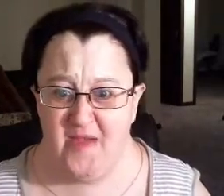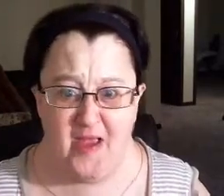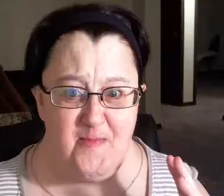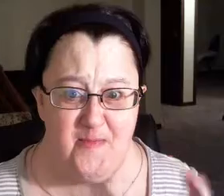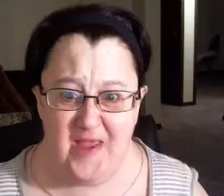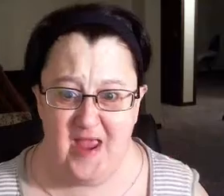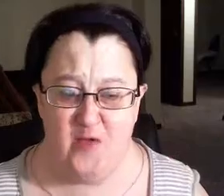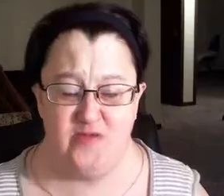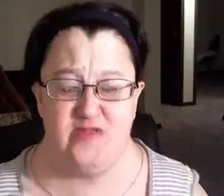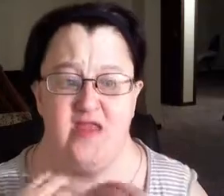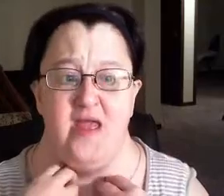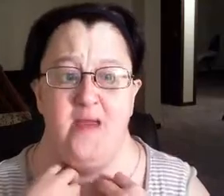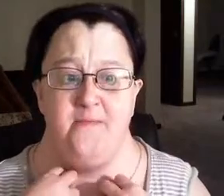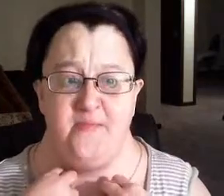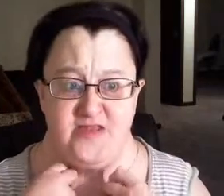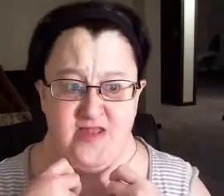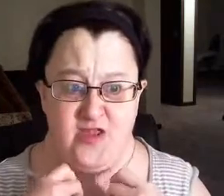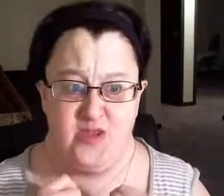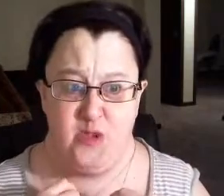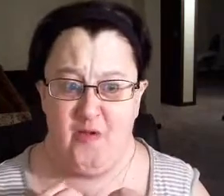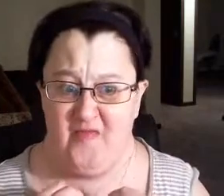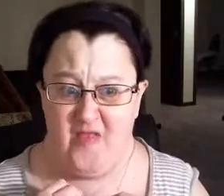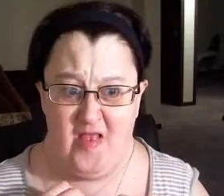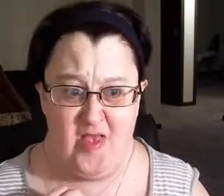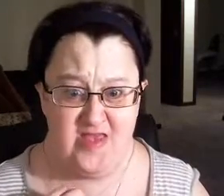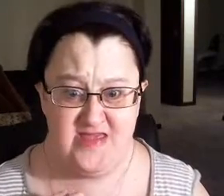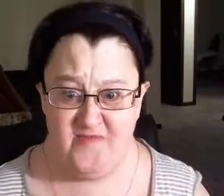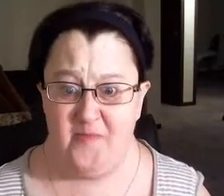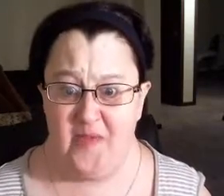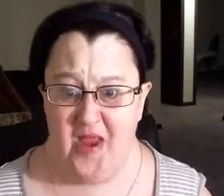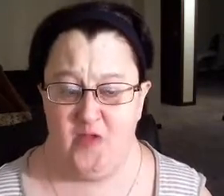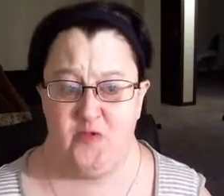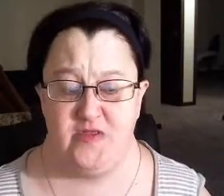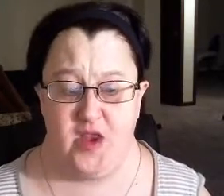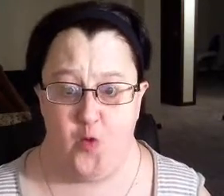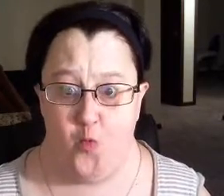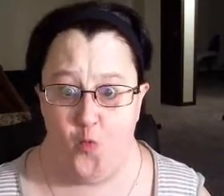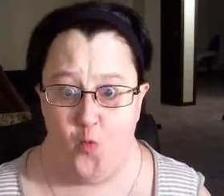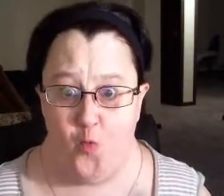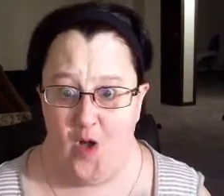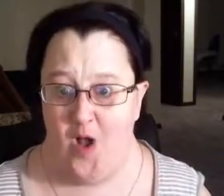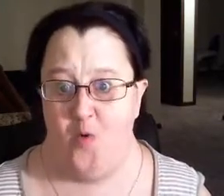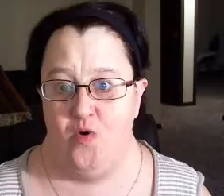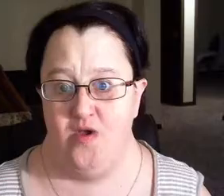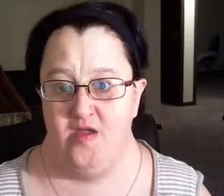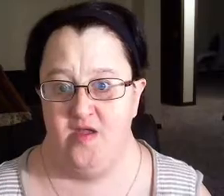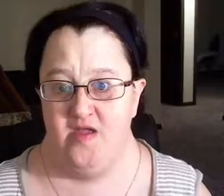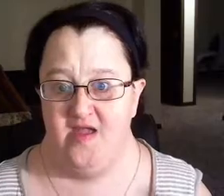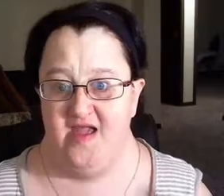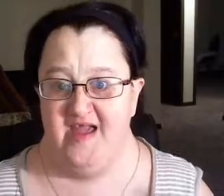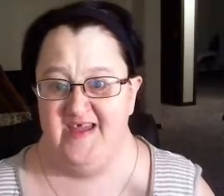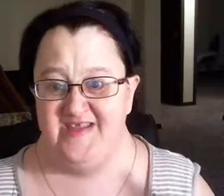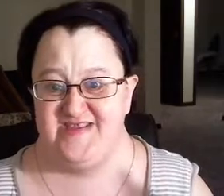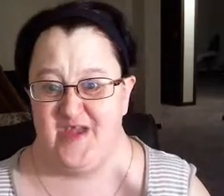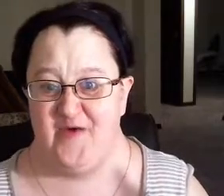by a couple pounds but still to know i lost seven pounds was like wow so